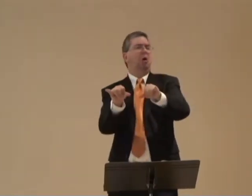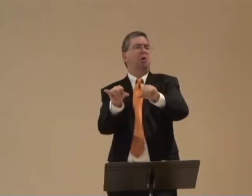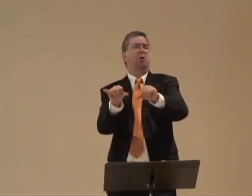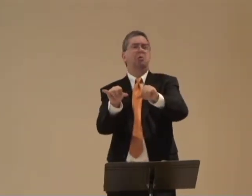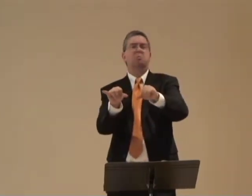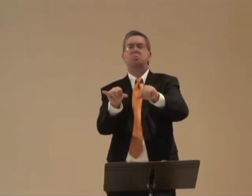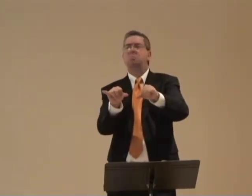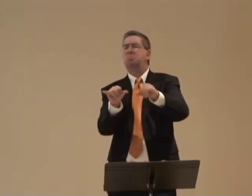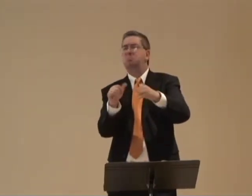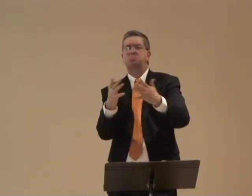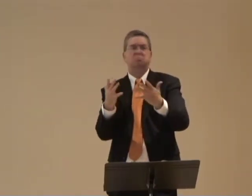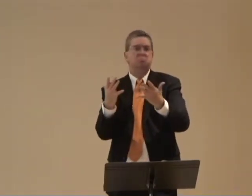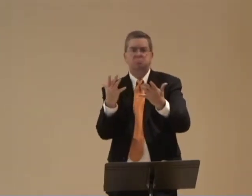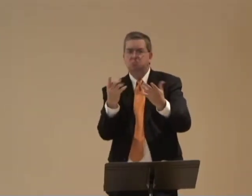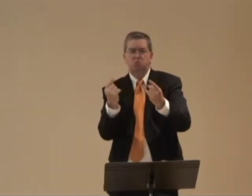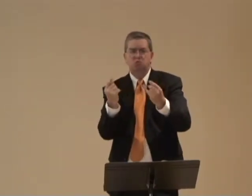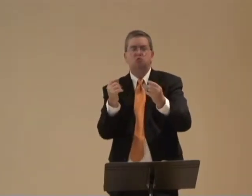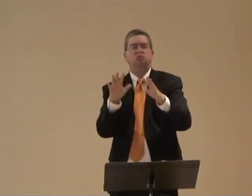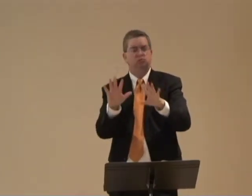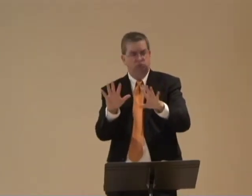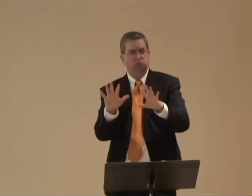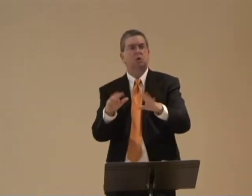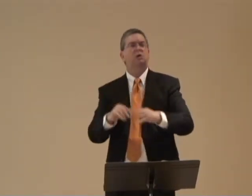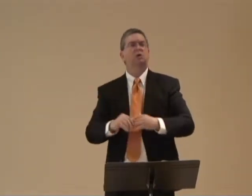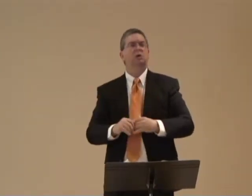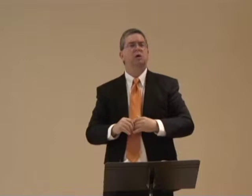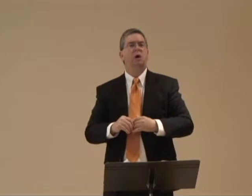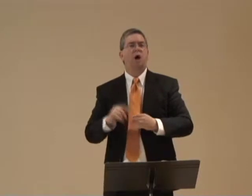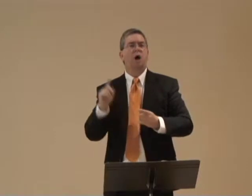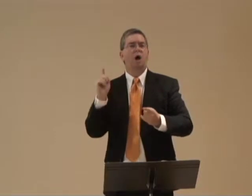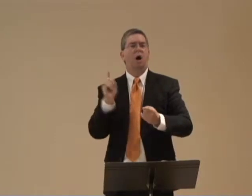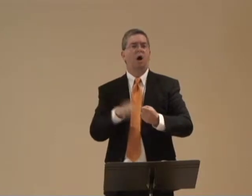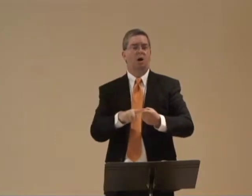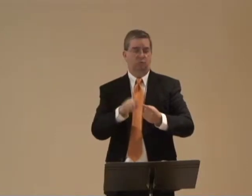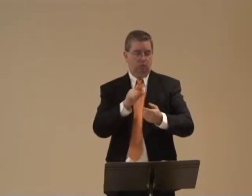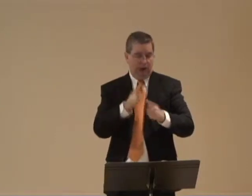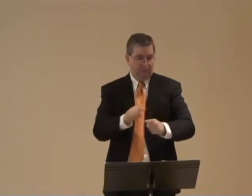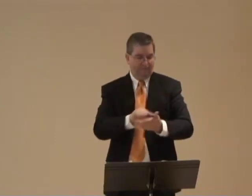And they thought, well, this is it. And they were trying to figure out, what were they going to do?